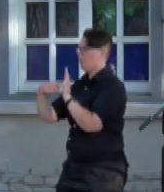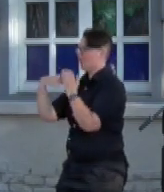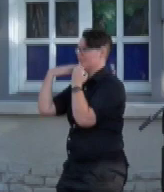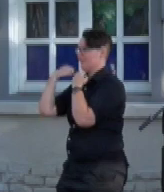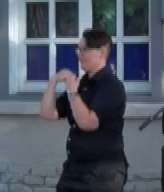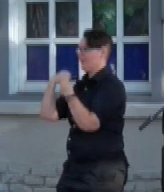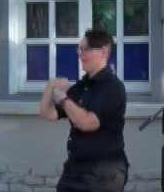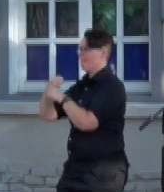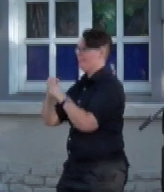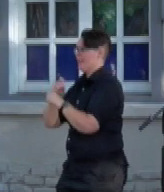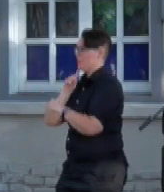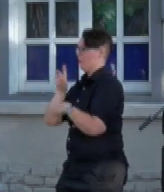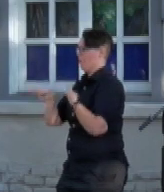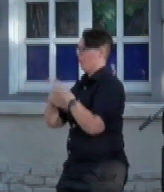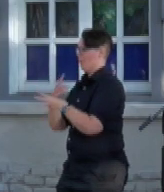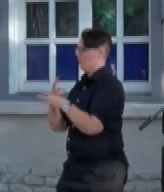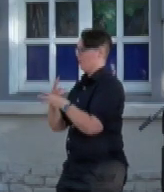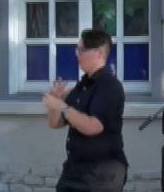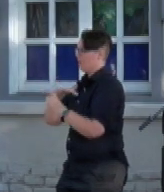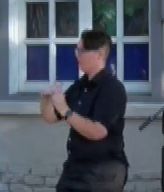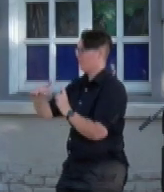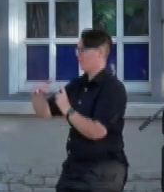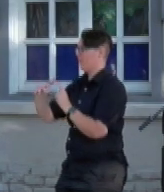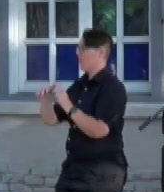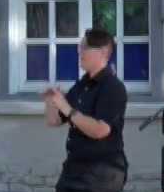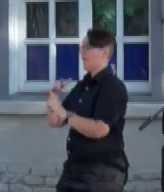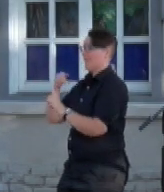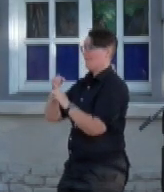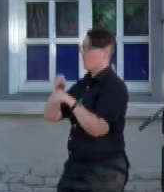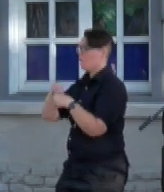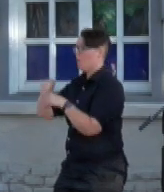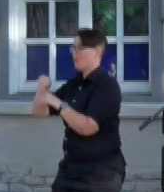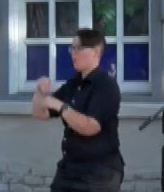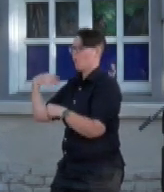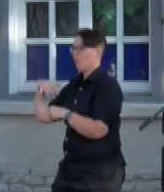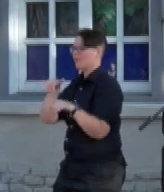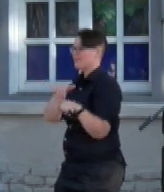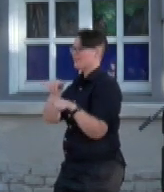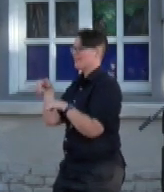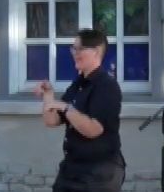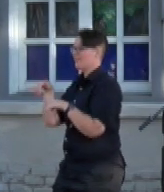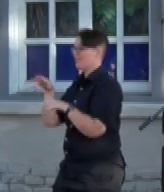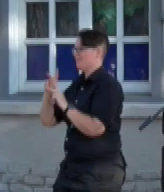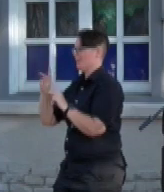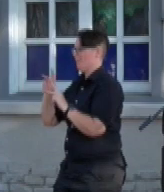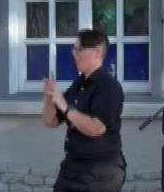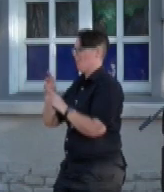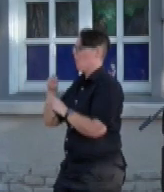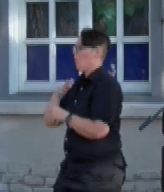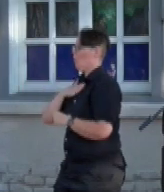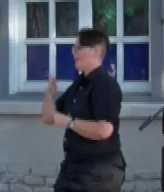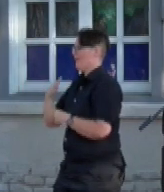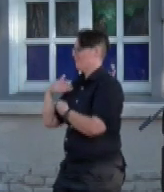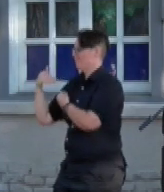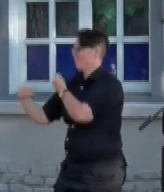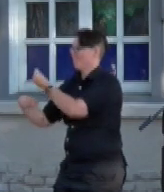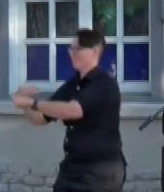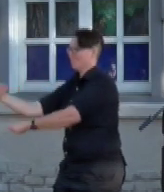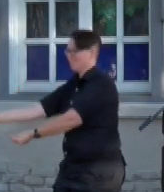reality, that the impact of movement is as fierce as those willing to pass it on.